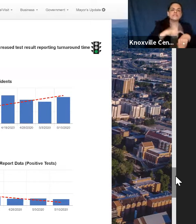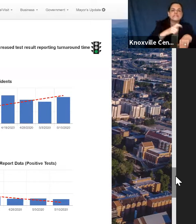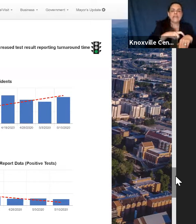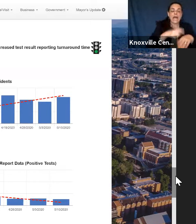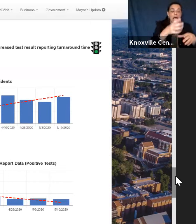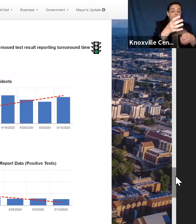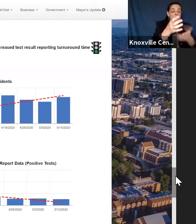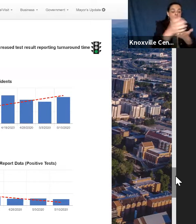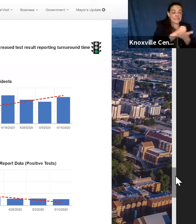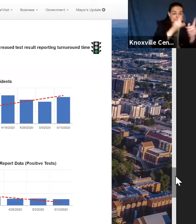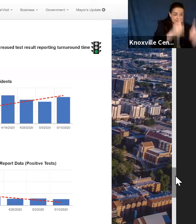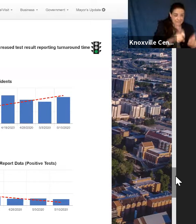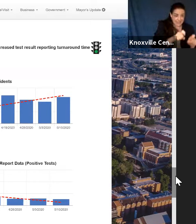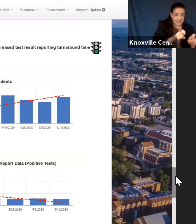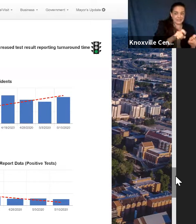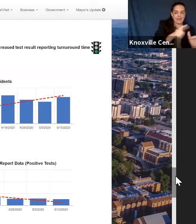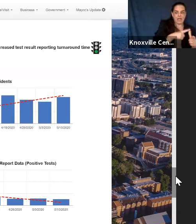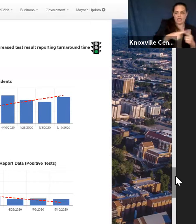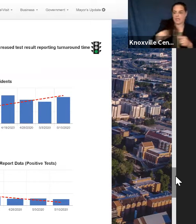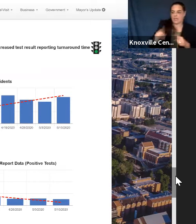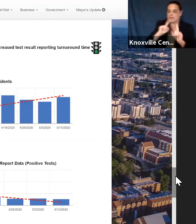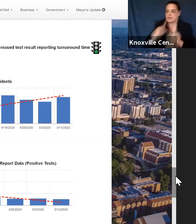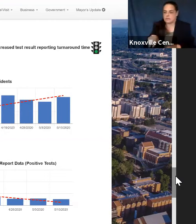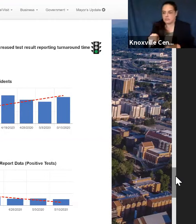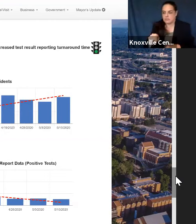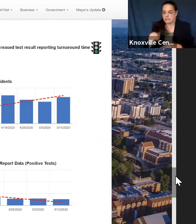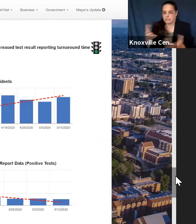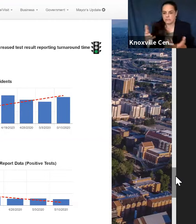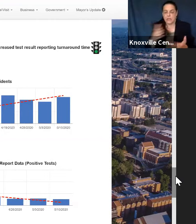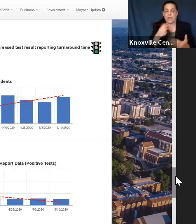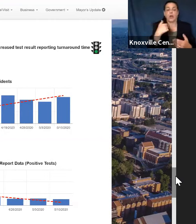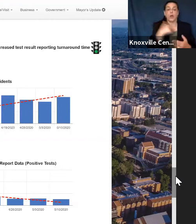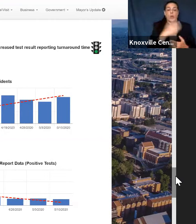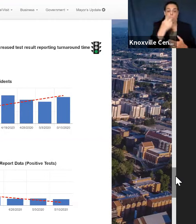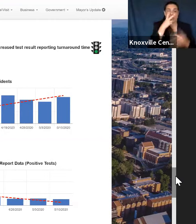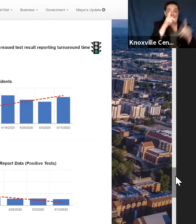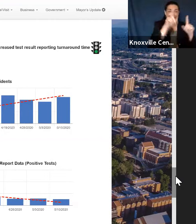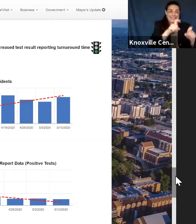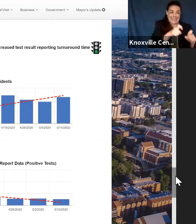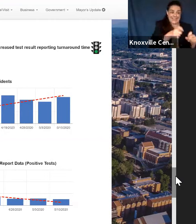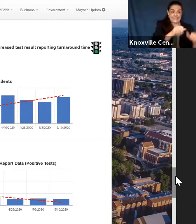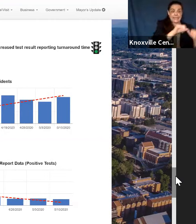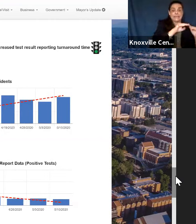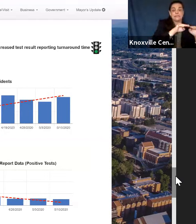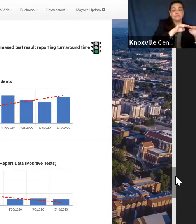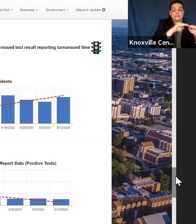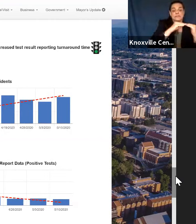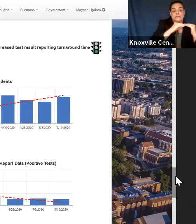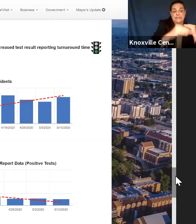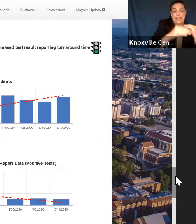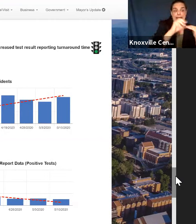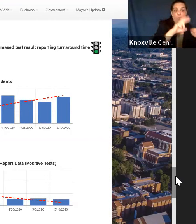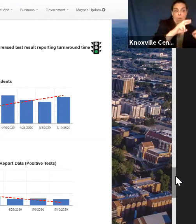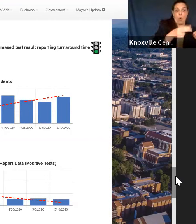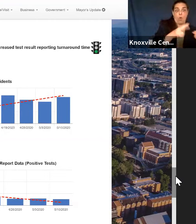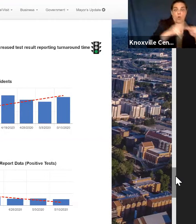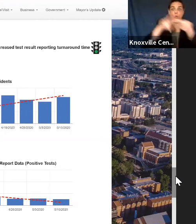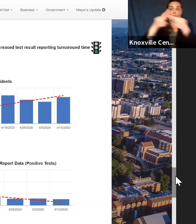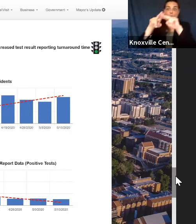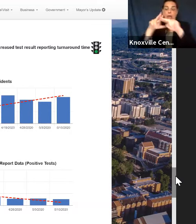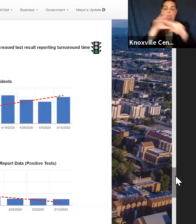data. What we want to see is testing staying the same or going up and reporting time staying the same or